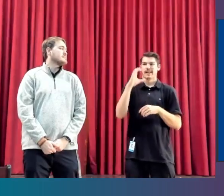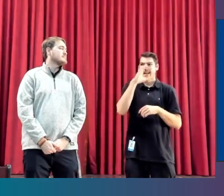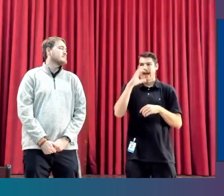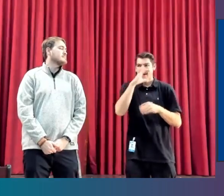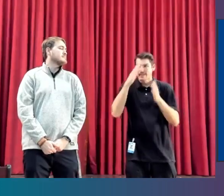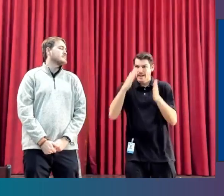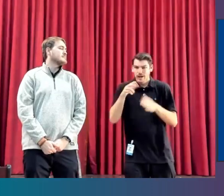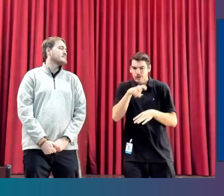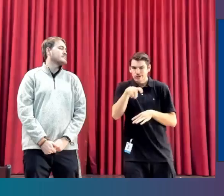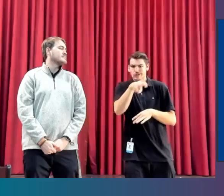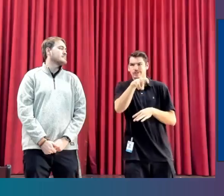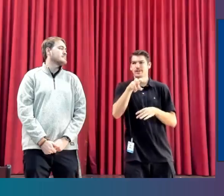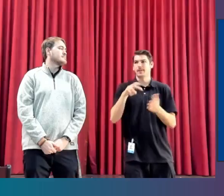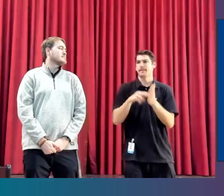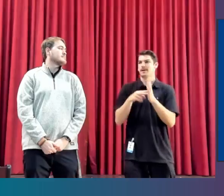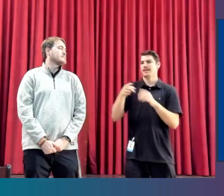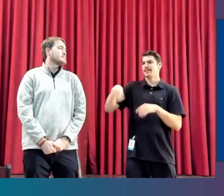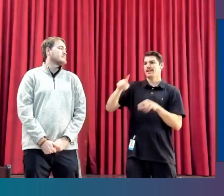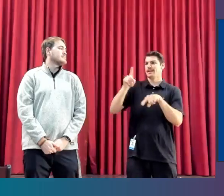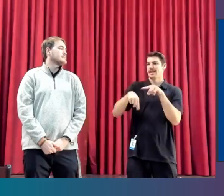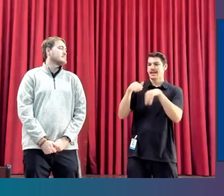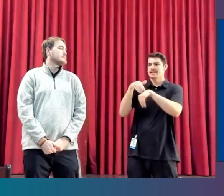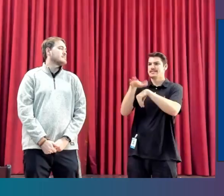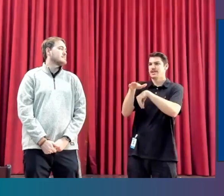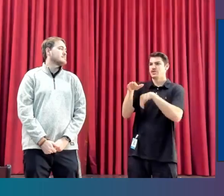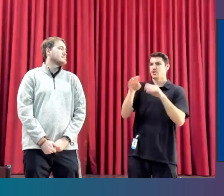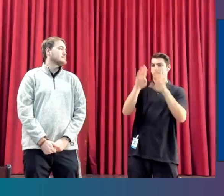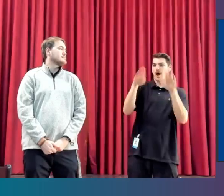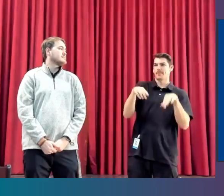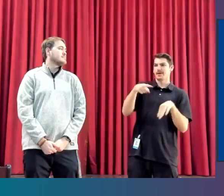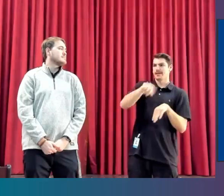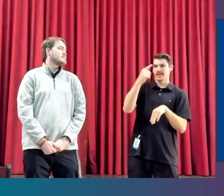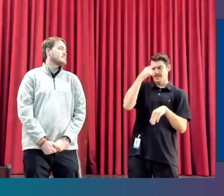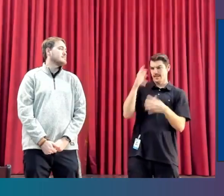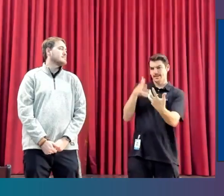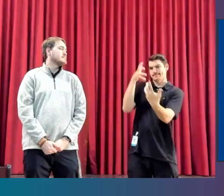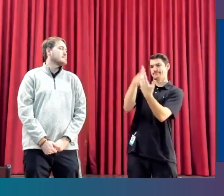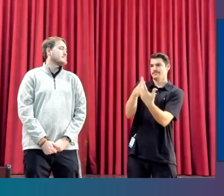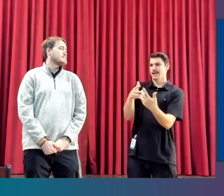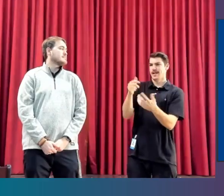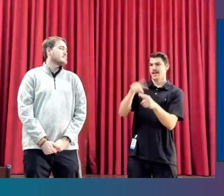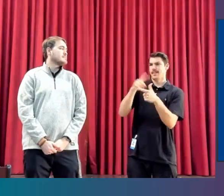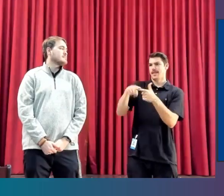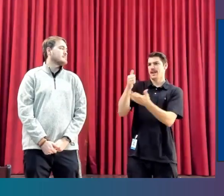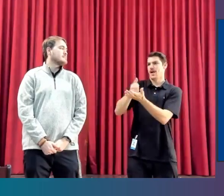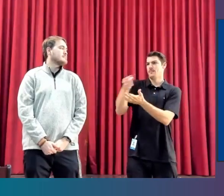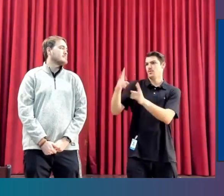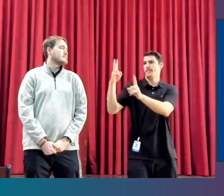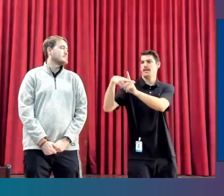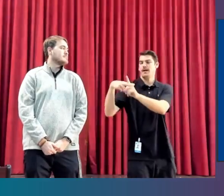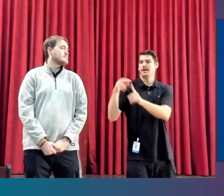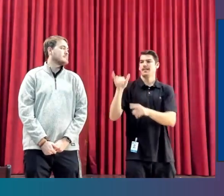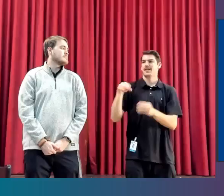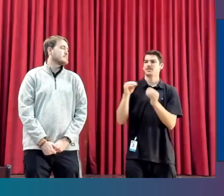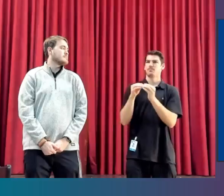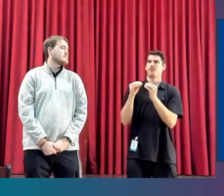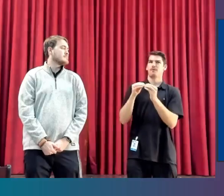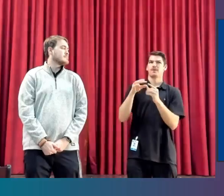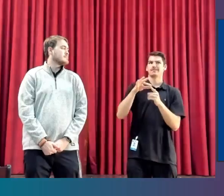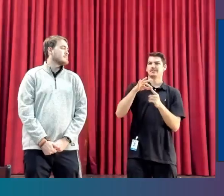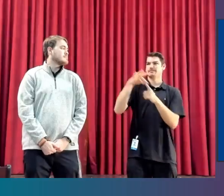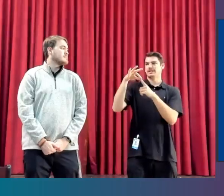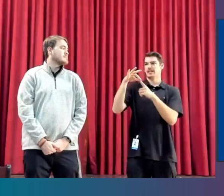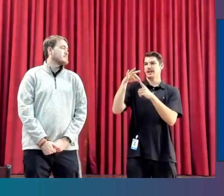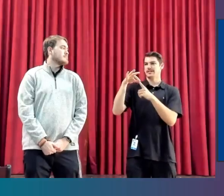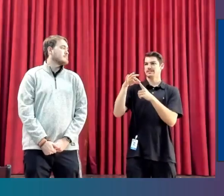can't send you properties that they think would be right for you and help you apply to it. That's a little bit more specialized than what